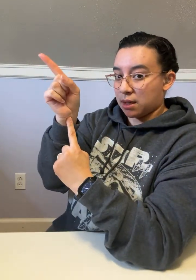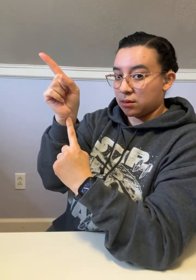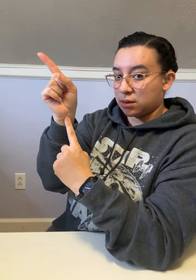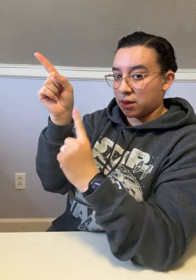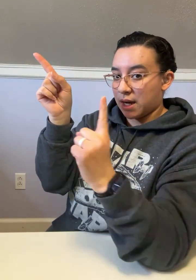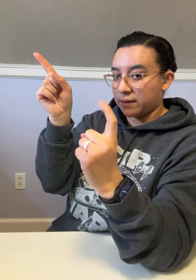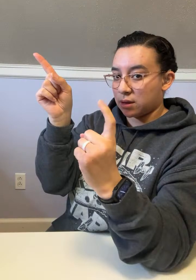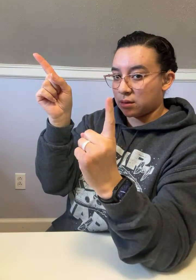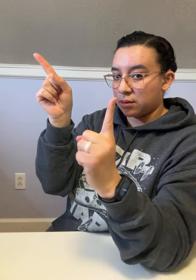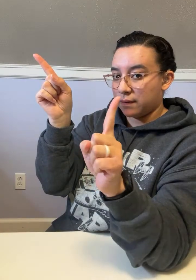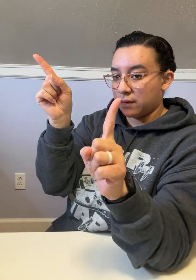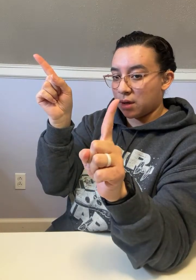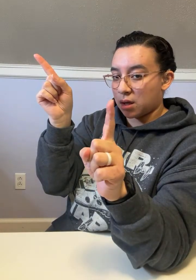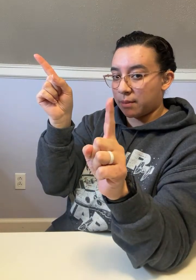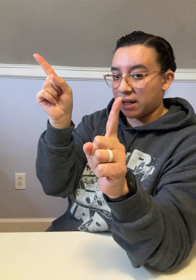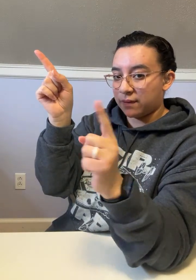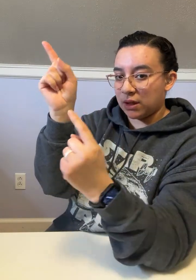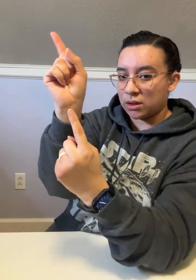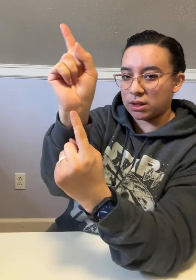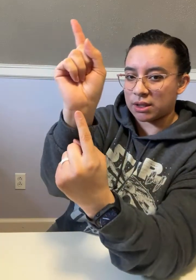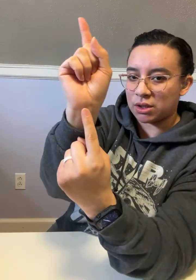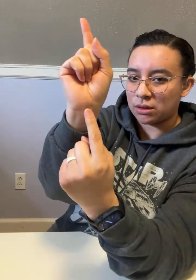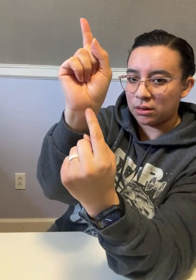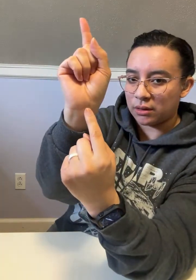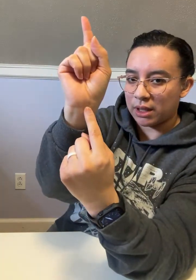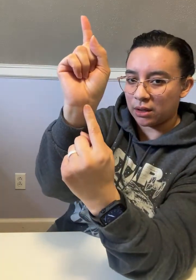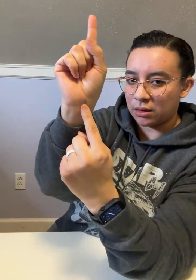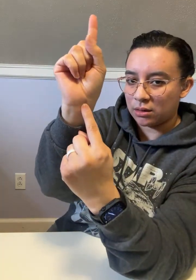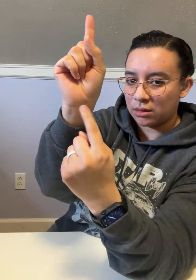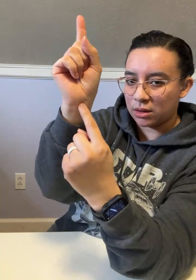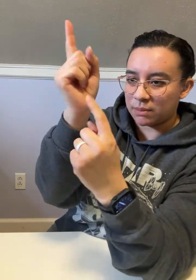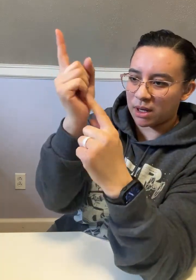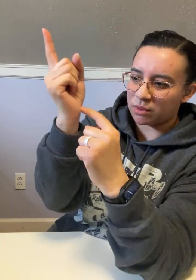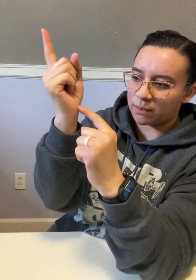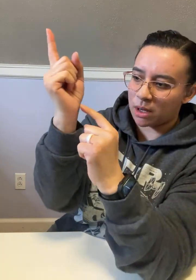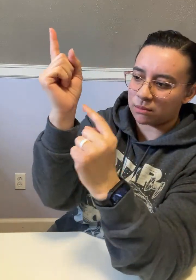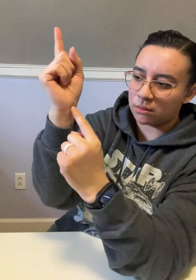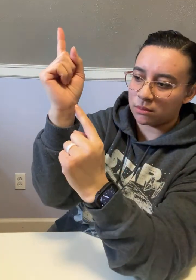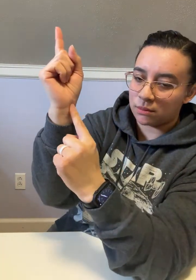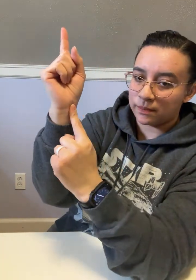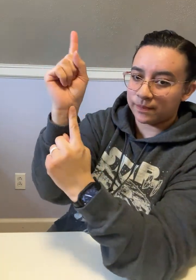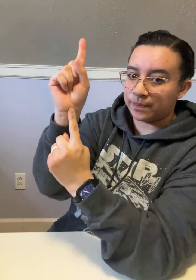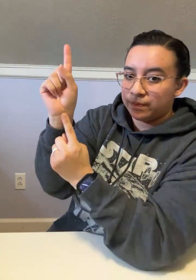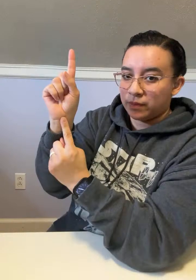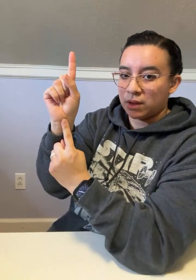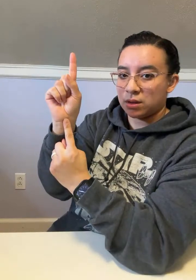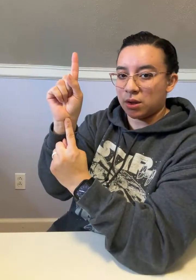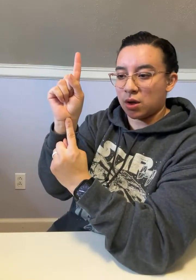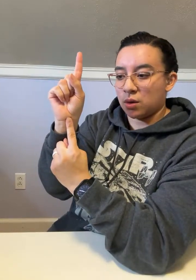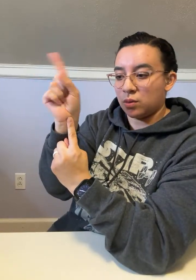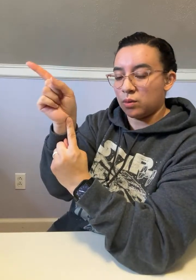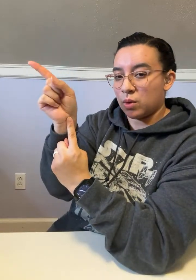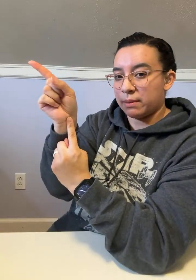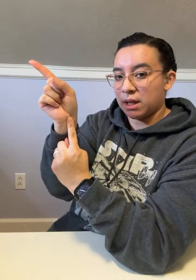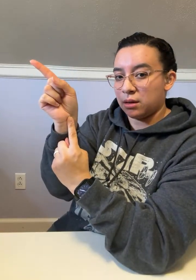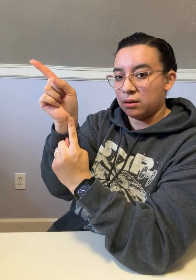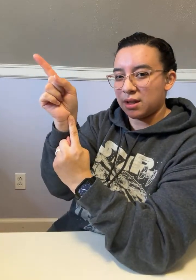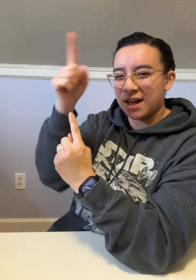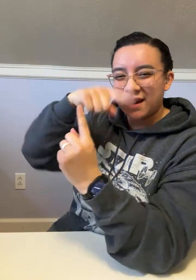So you have the non-dominant hand finger touch right here at the bottom of your palm. So you go 1 minute. Kind of like